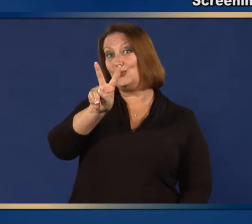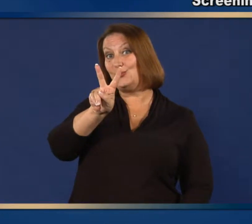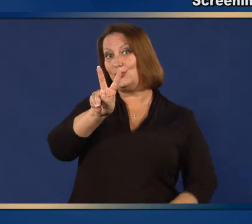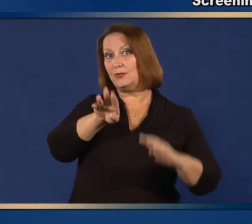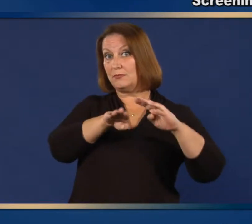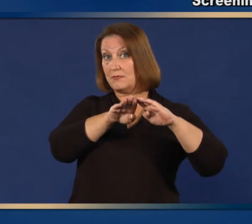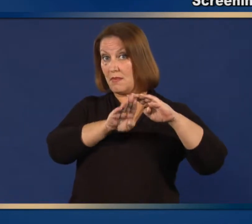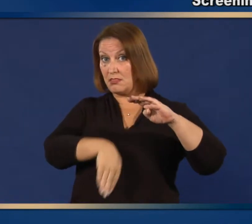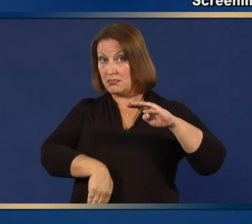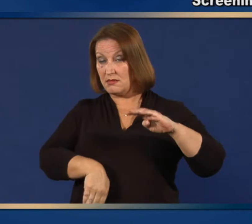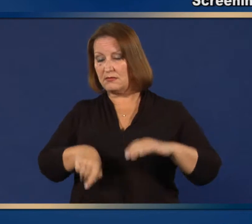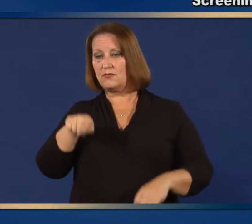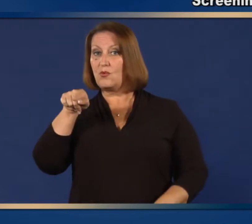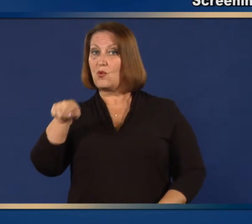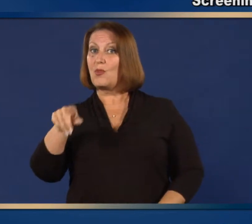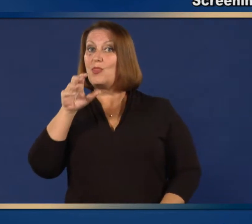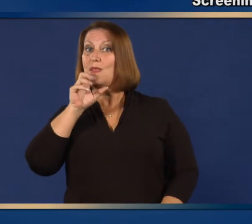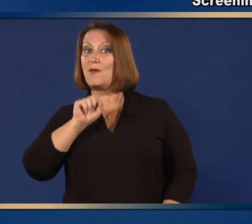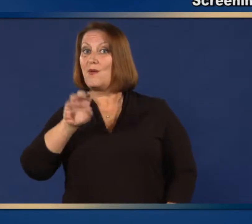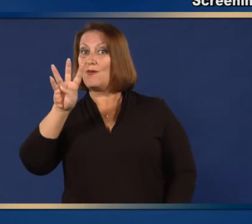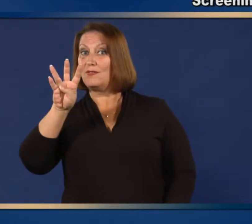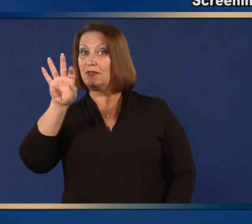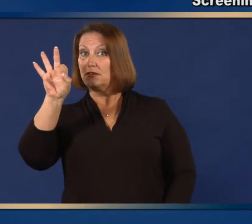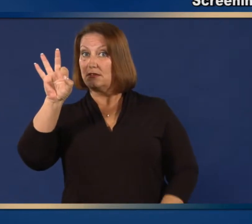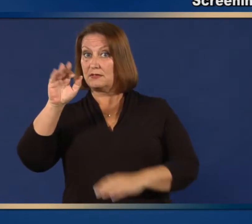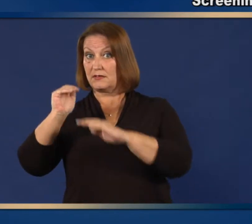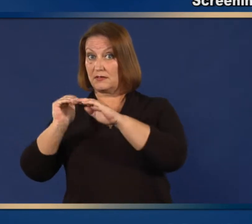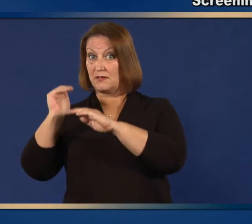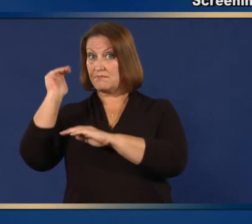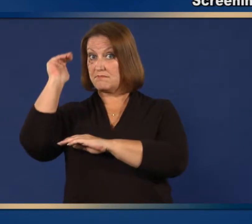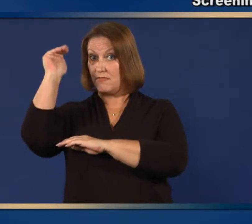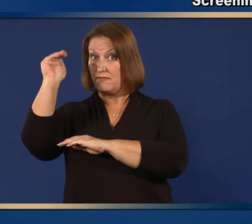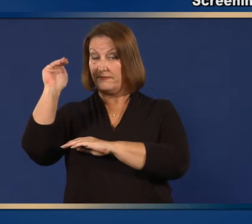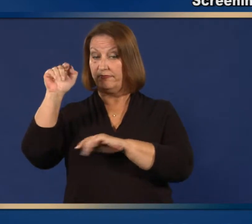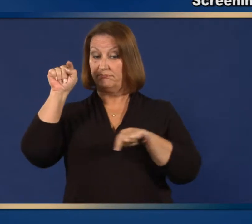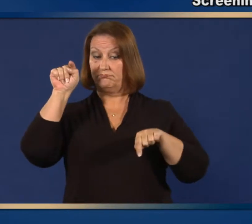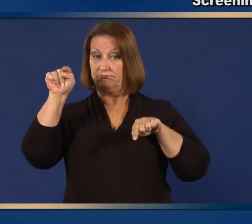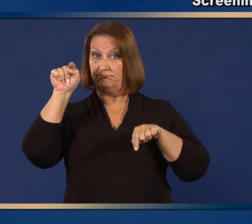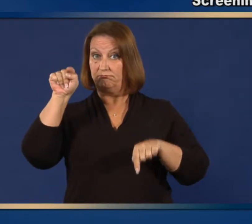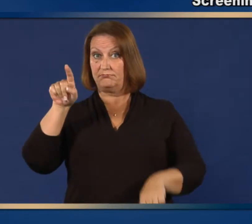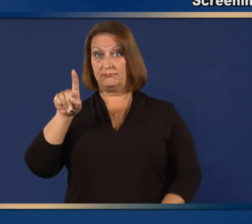or older than age 49 years?